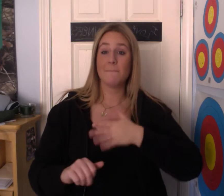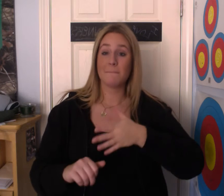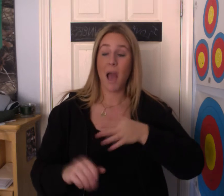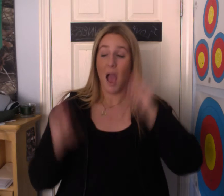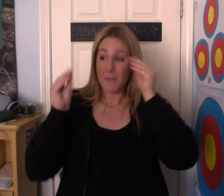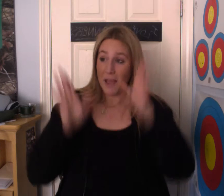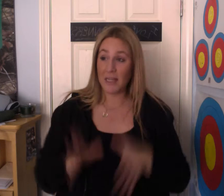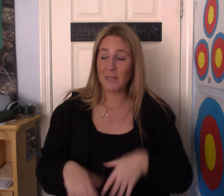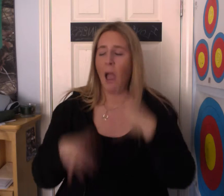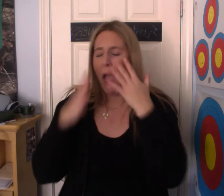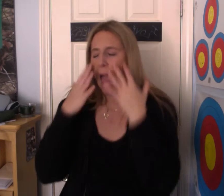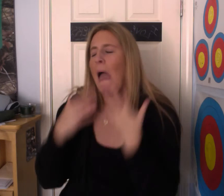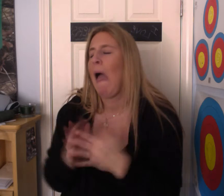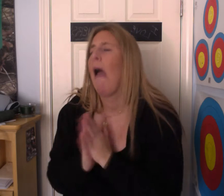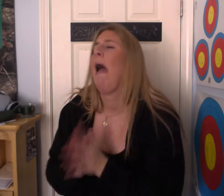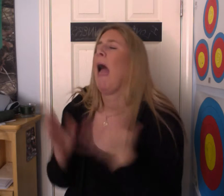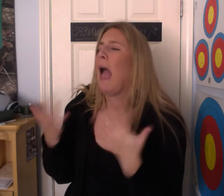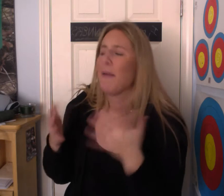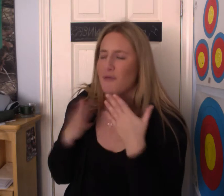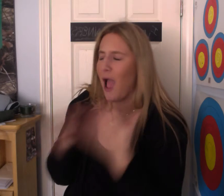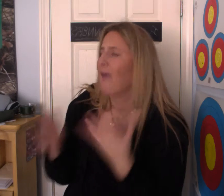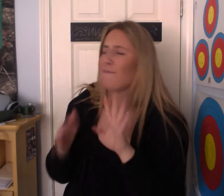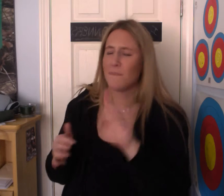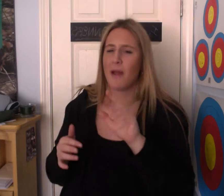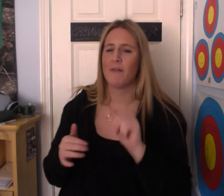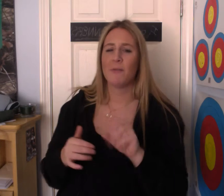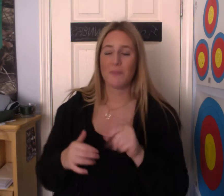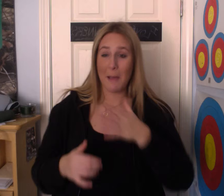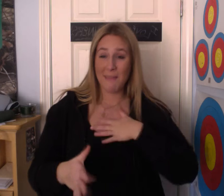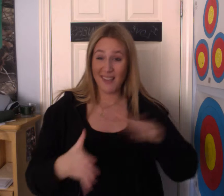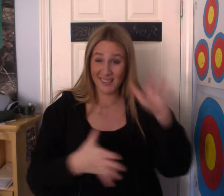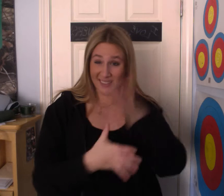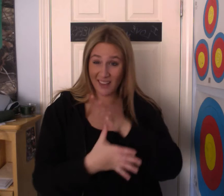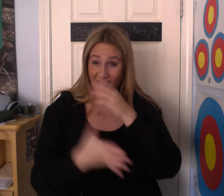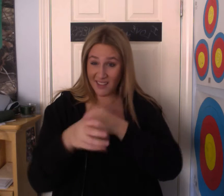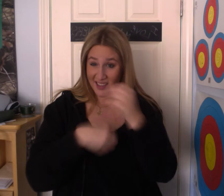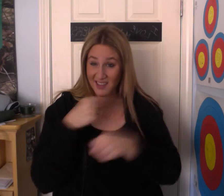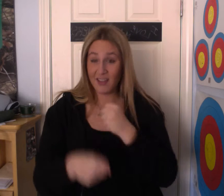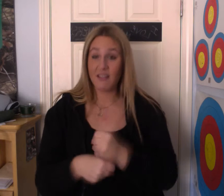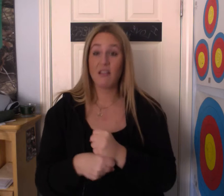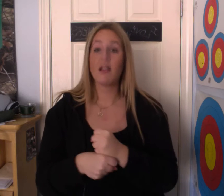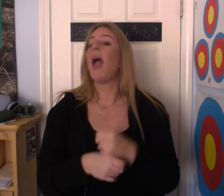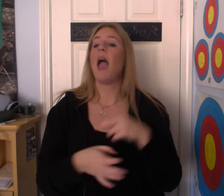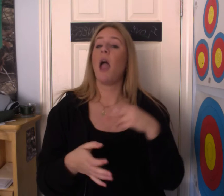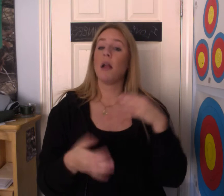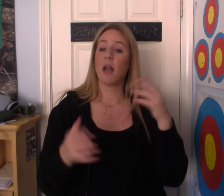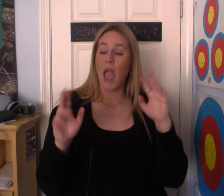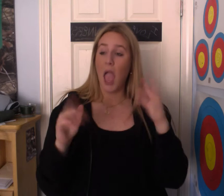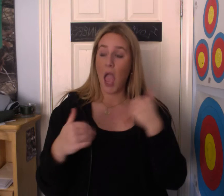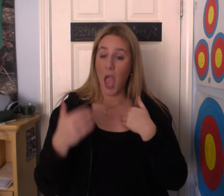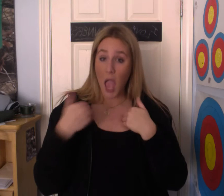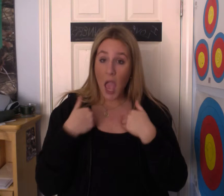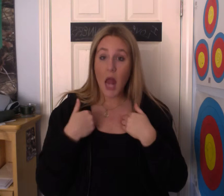cast. Finally, my senior year, ASU decided to do a show called They Dance Real Slow in Jackson. It's a play